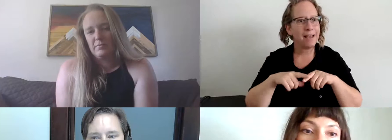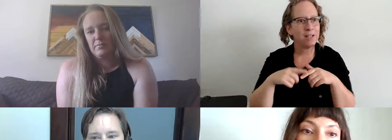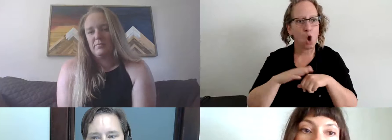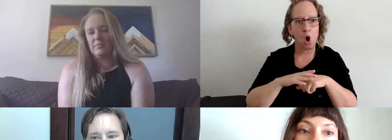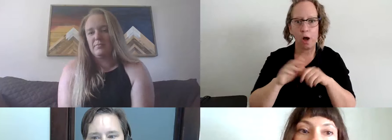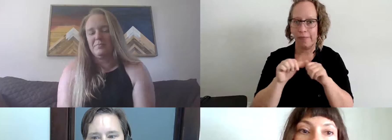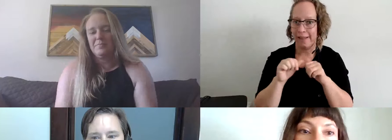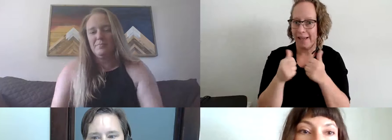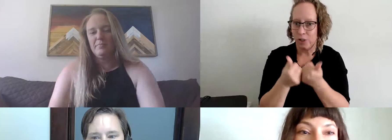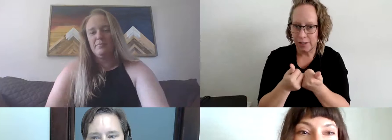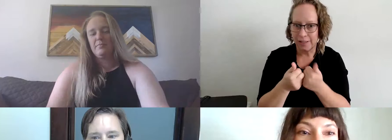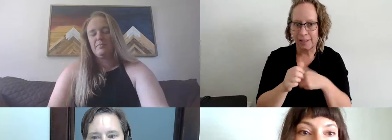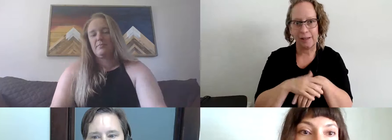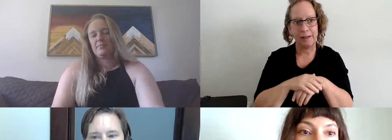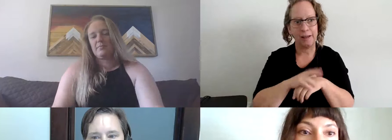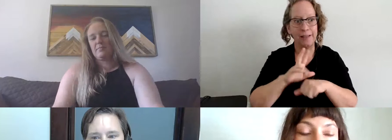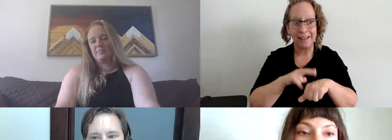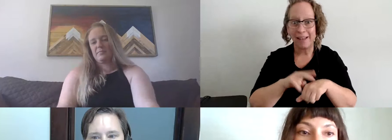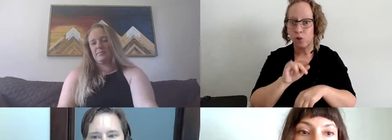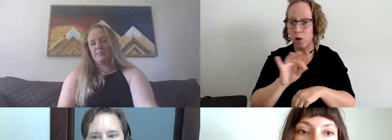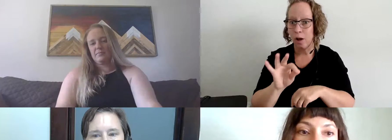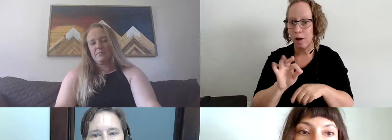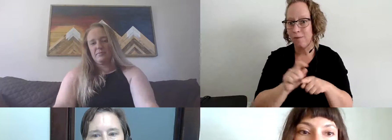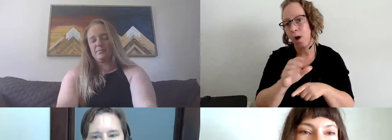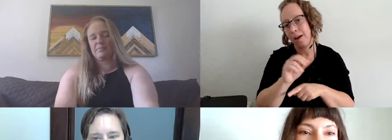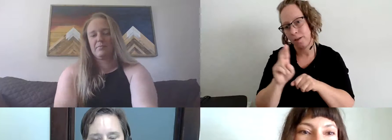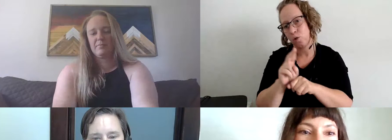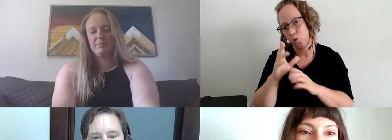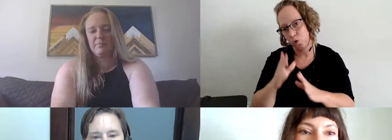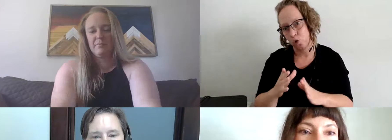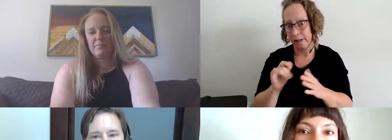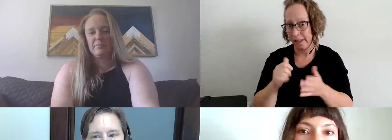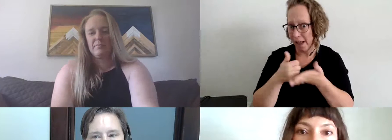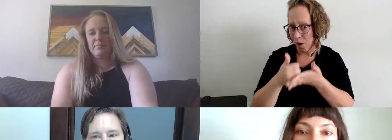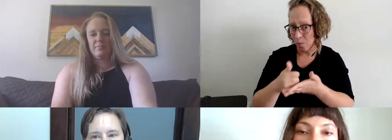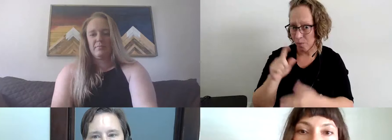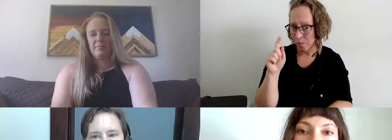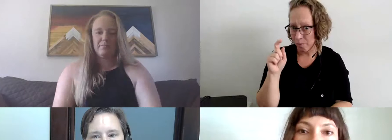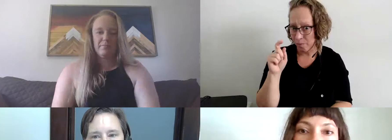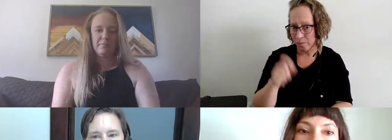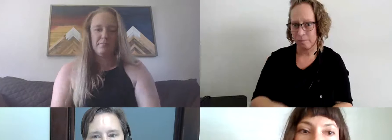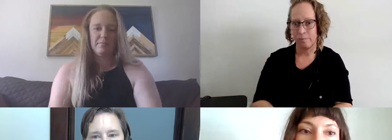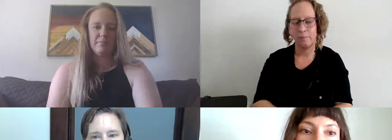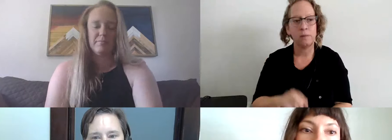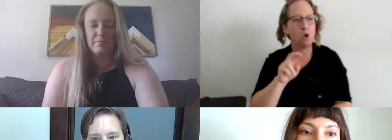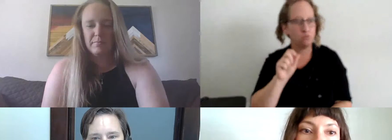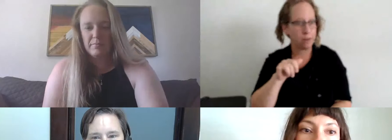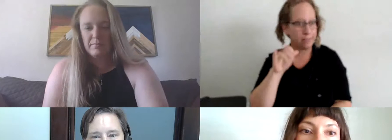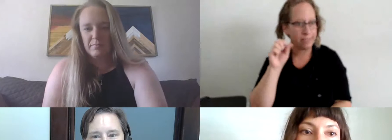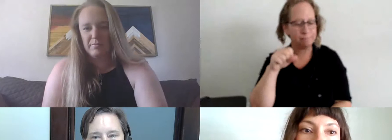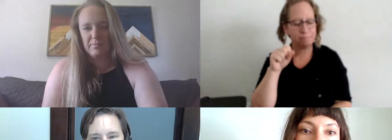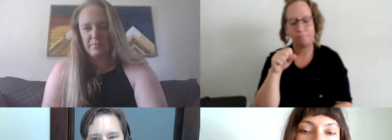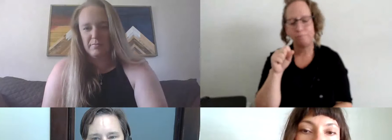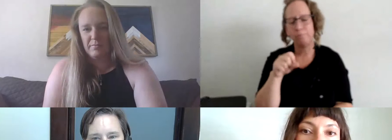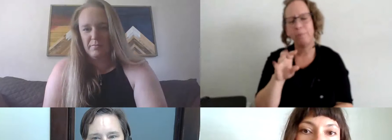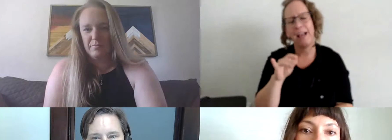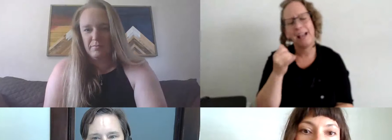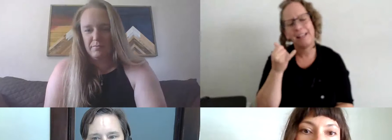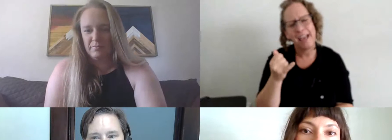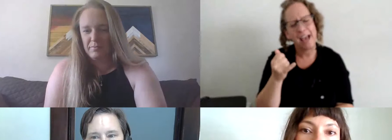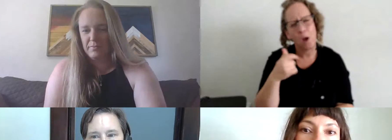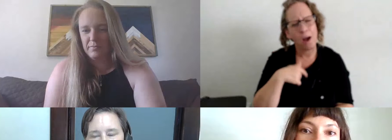the agency, the nature of the call, and the users. Does that help? Yes, it does. Now, I